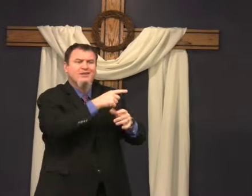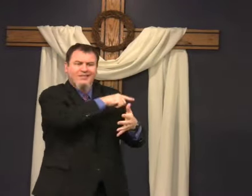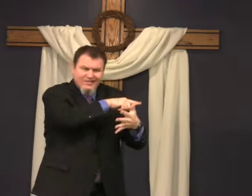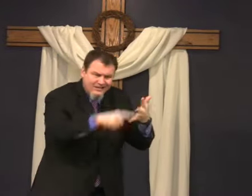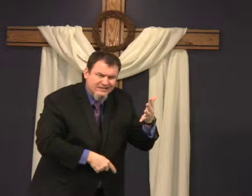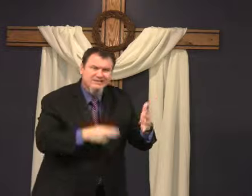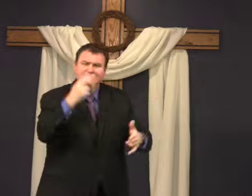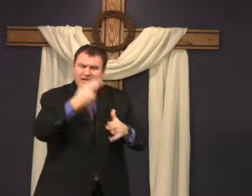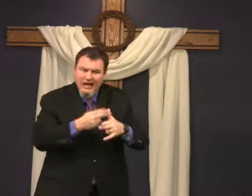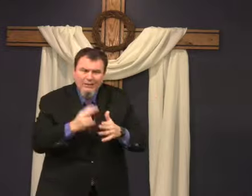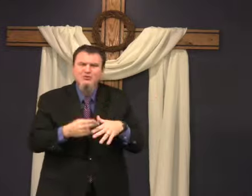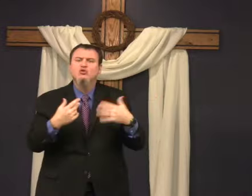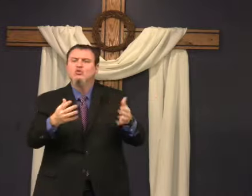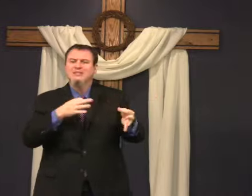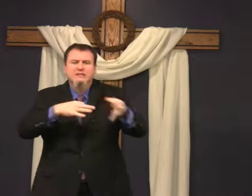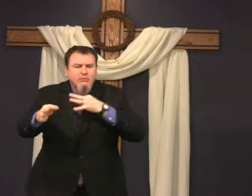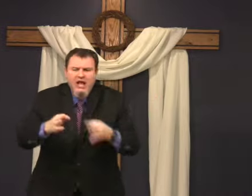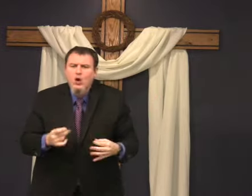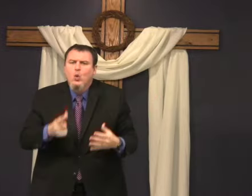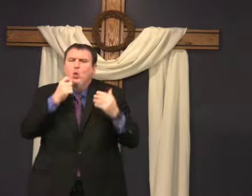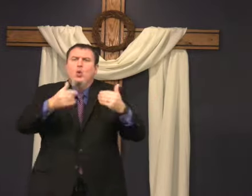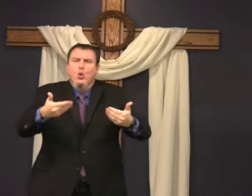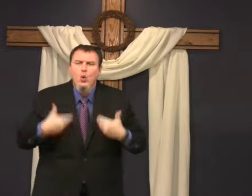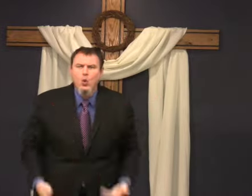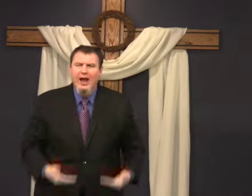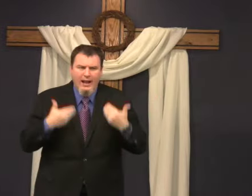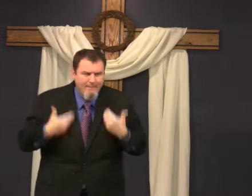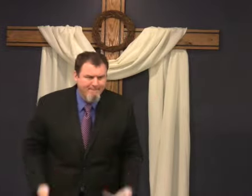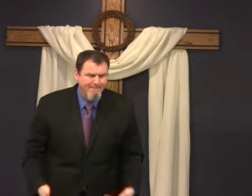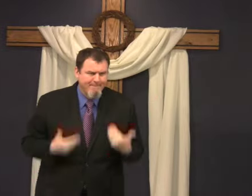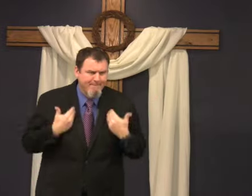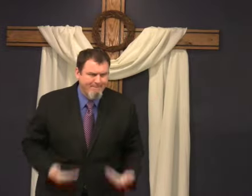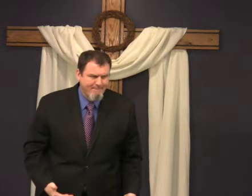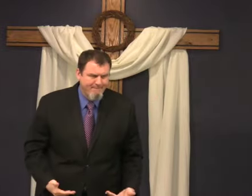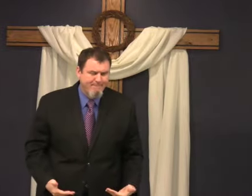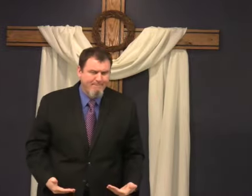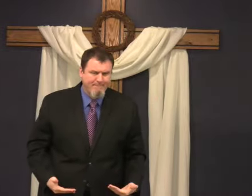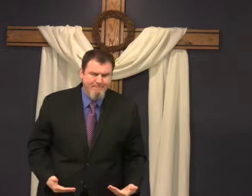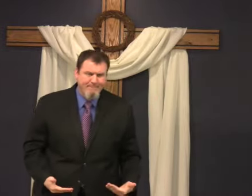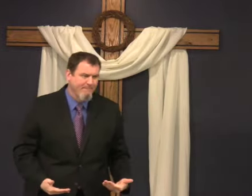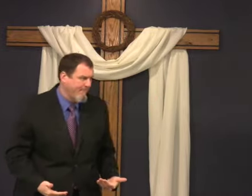himself. God uses these names to describe who he is.